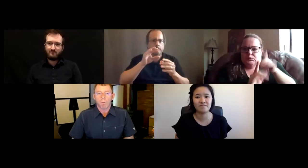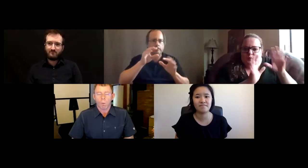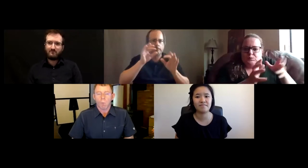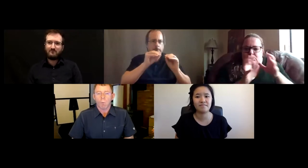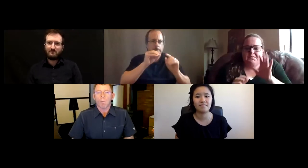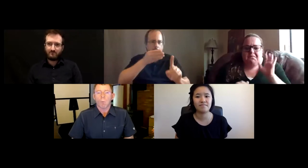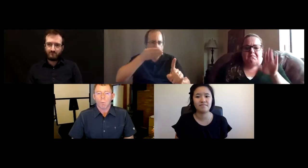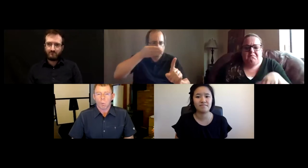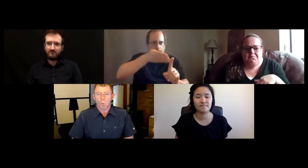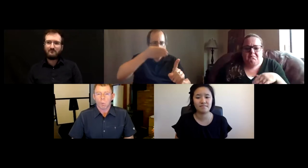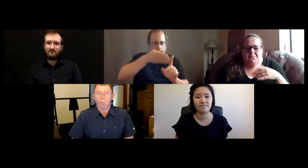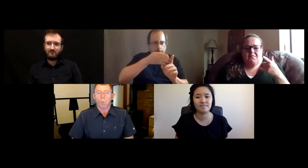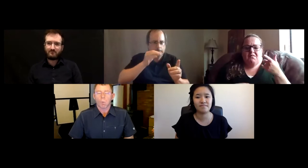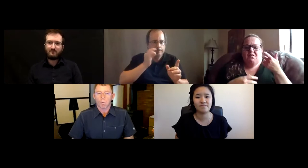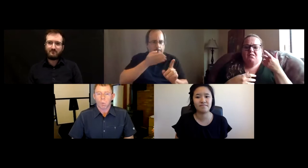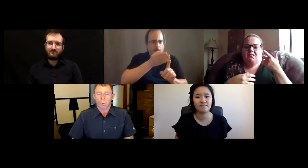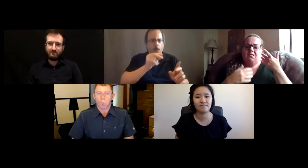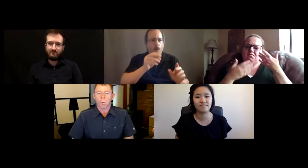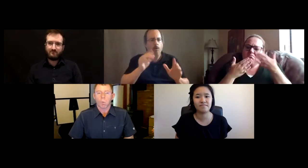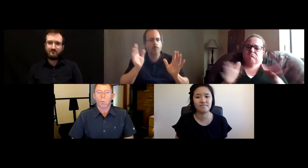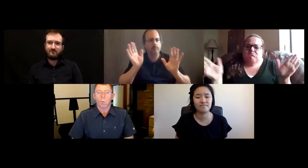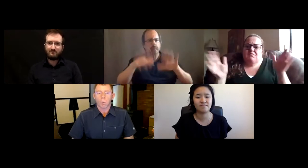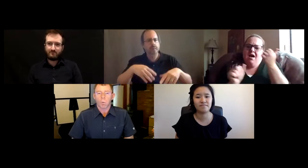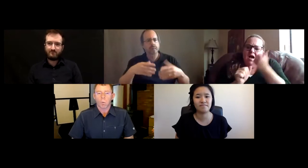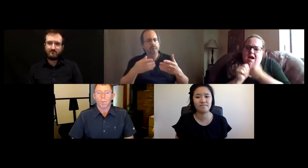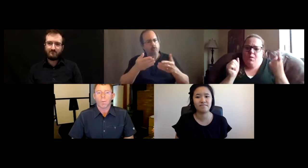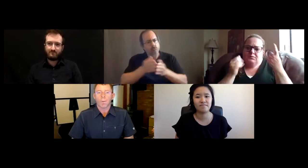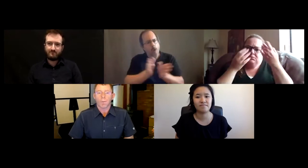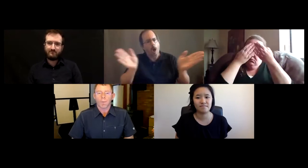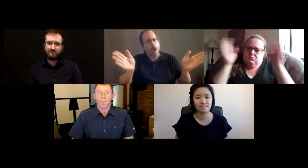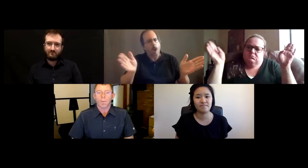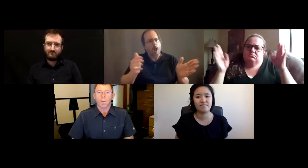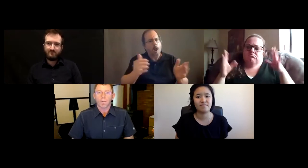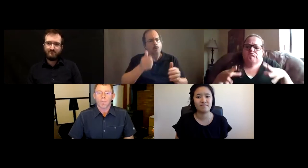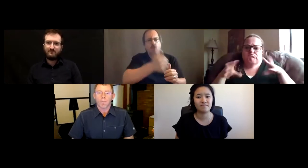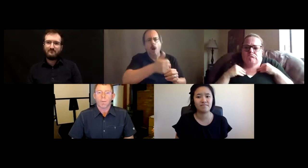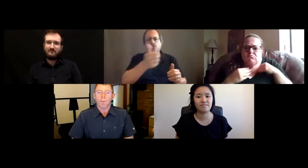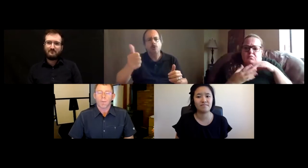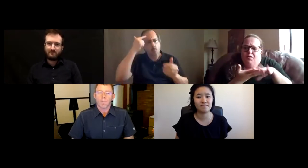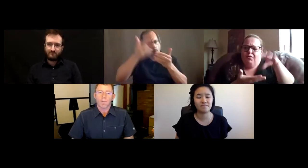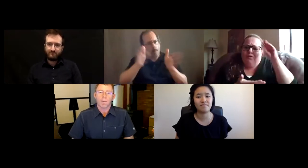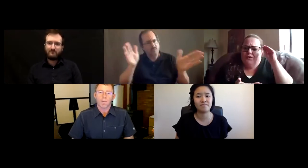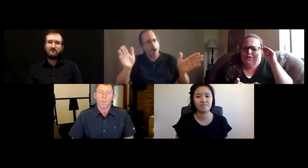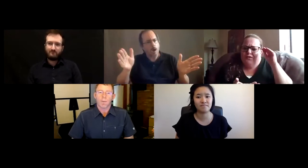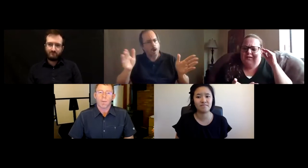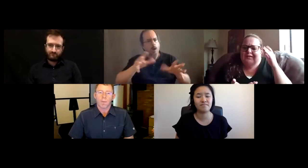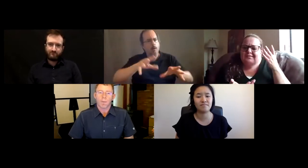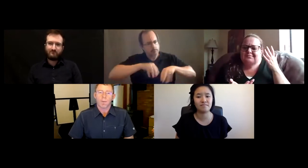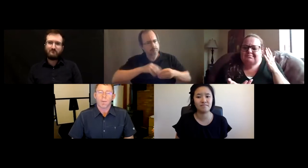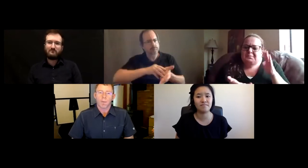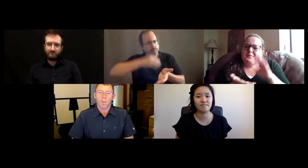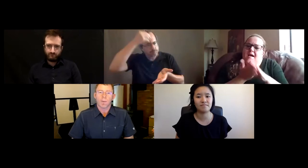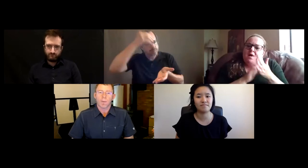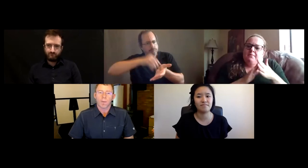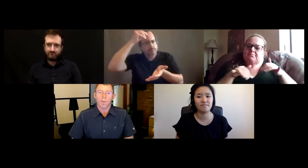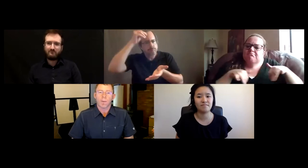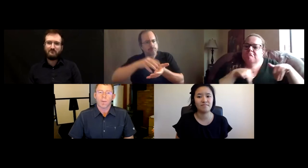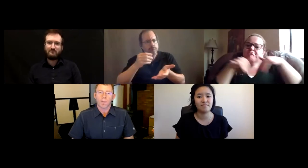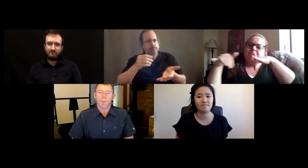that specific groups didn't have to negotiate access. And if the world were open-minded and had